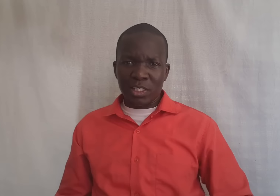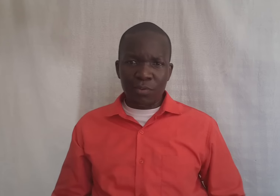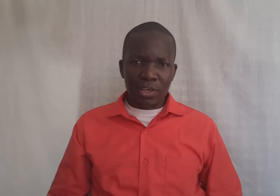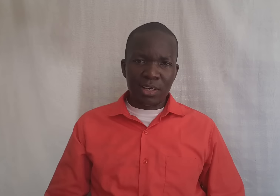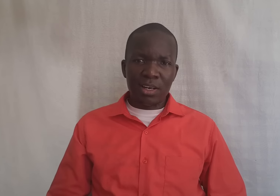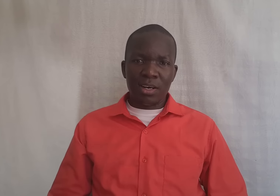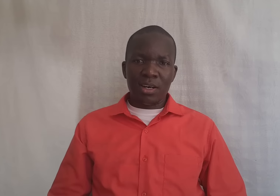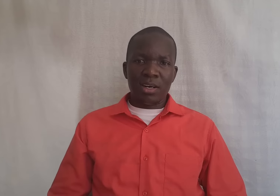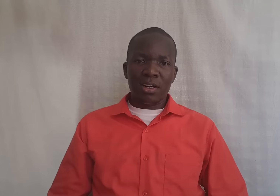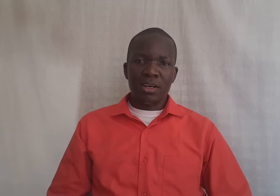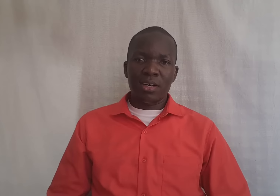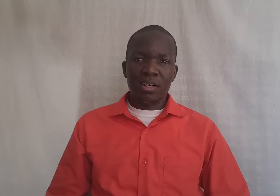specific.